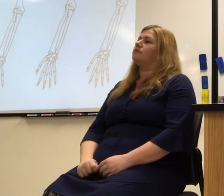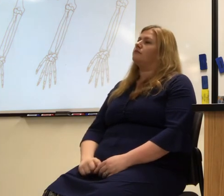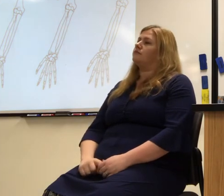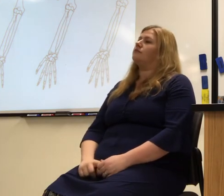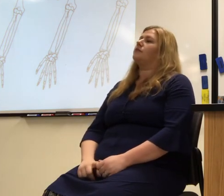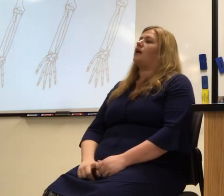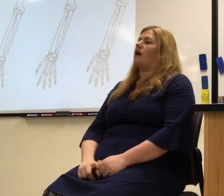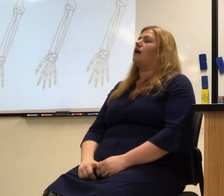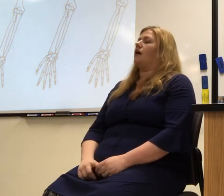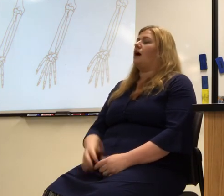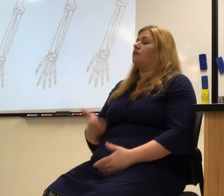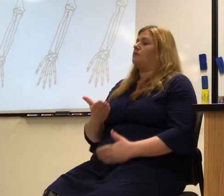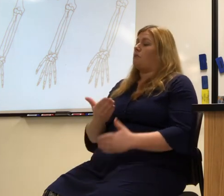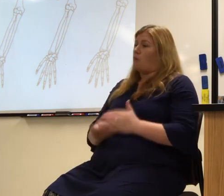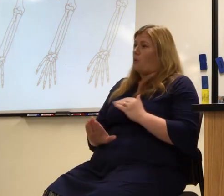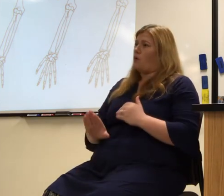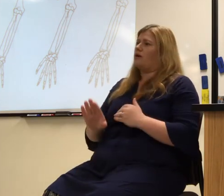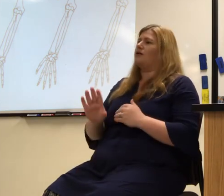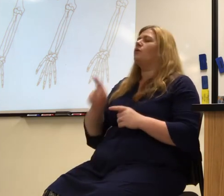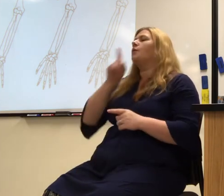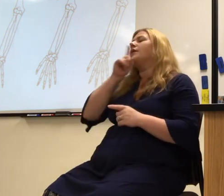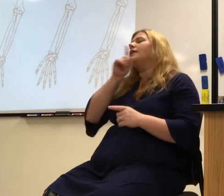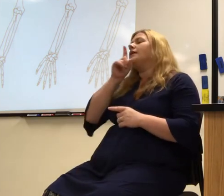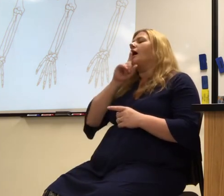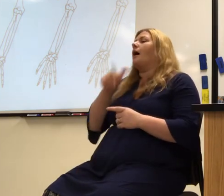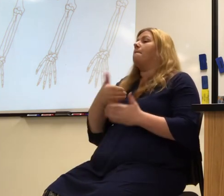All the way up to.